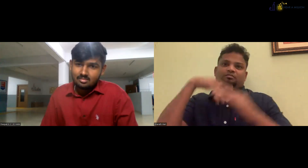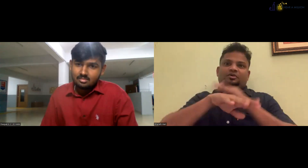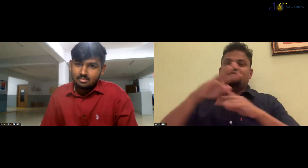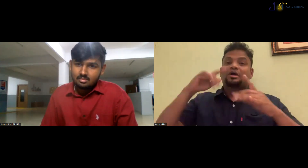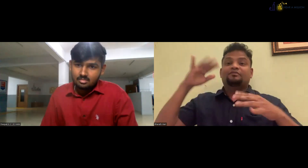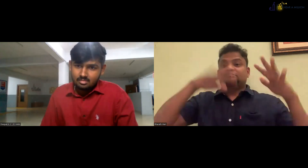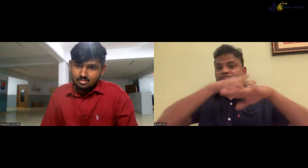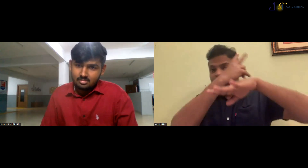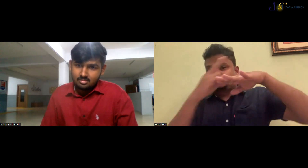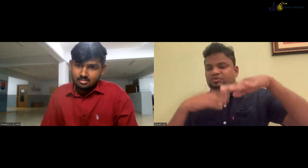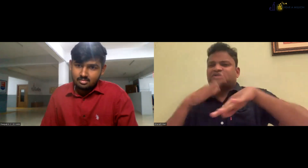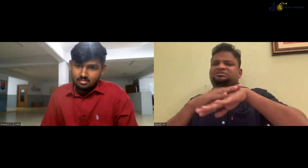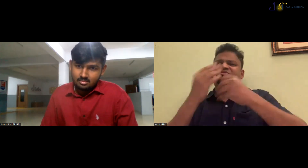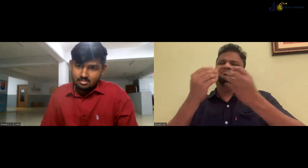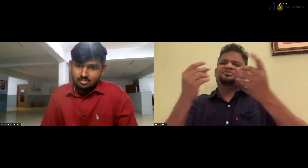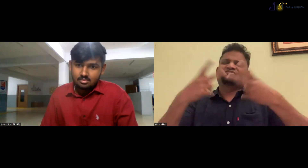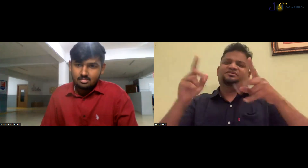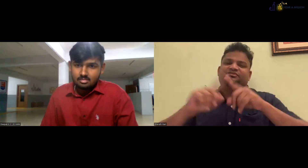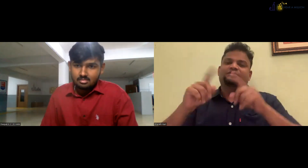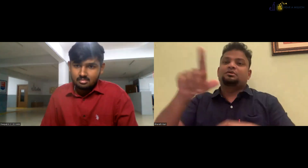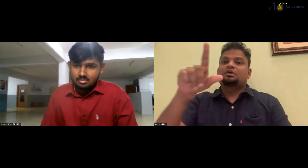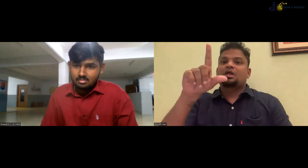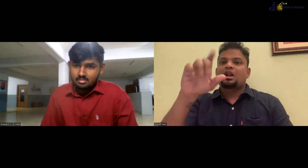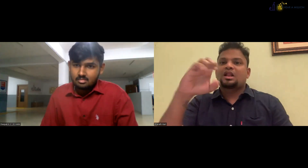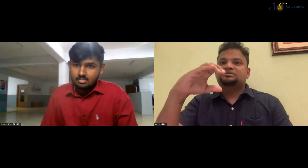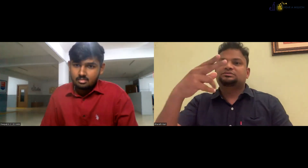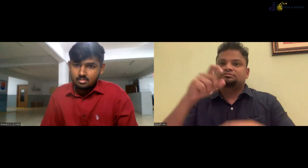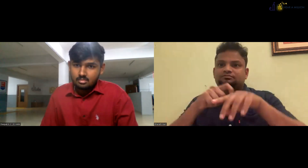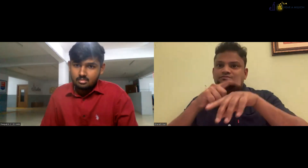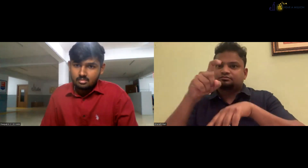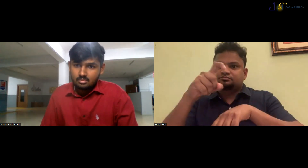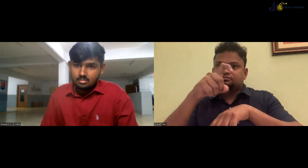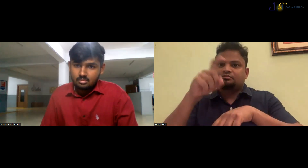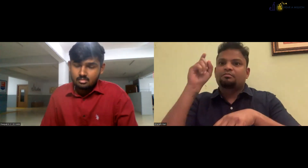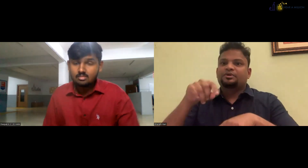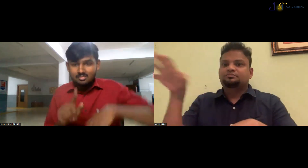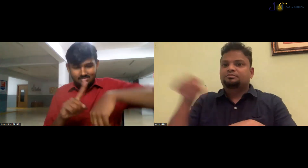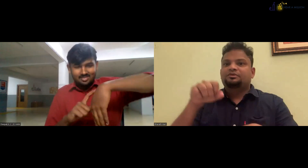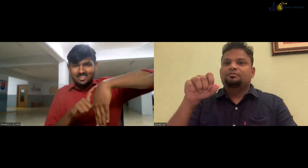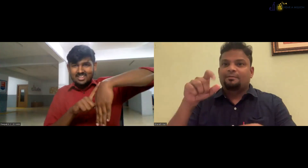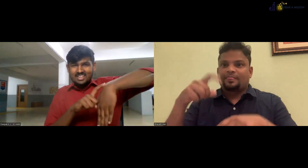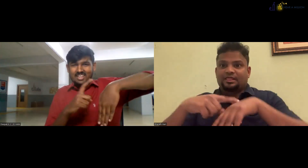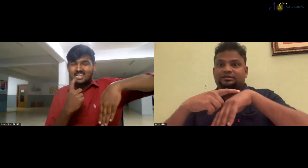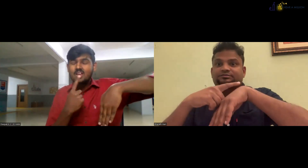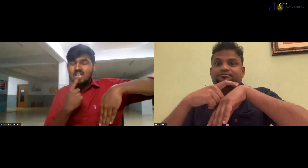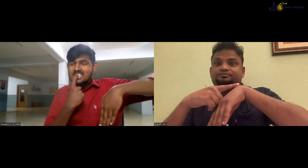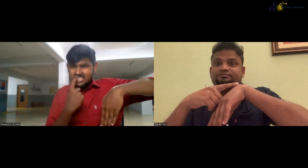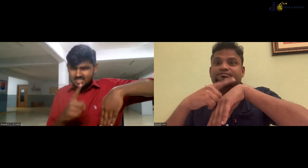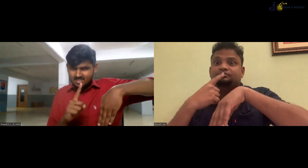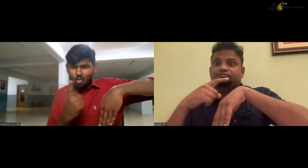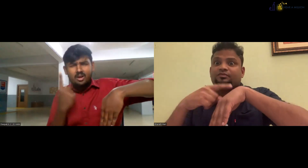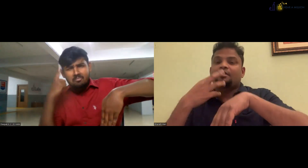wear the particular jackets and all. And I have done a adventurous thing also.